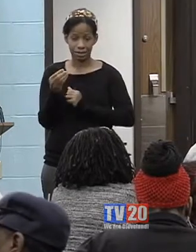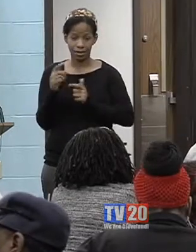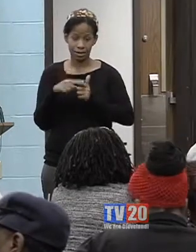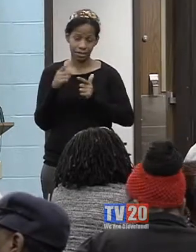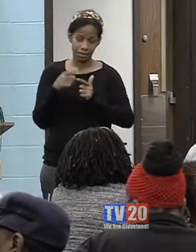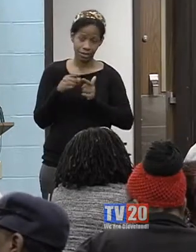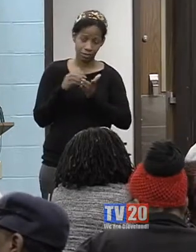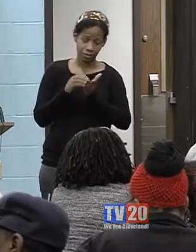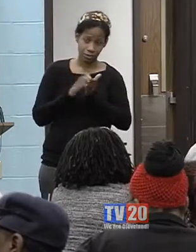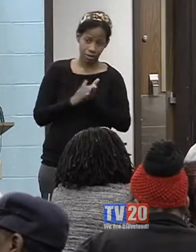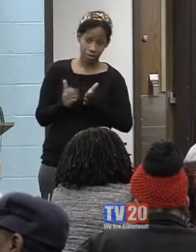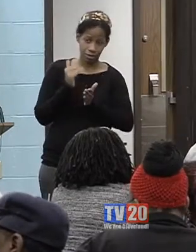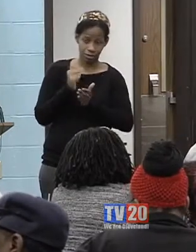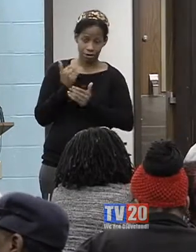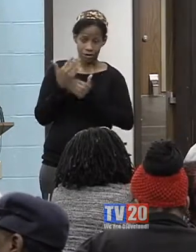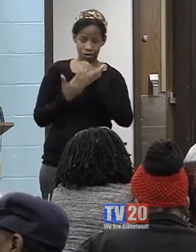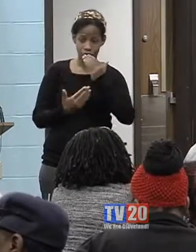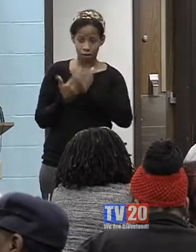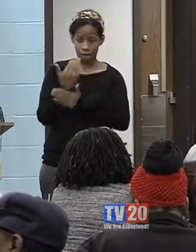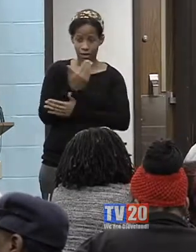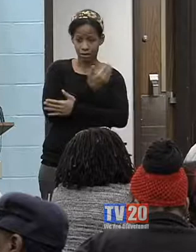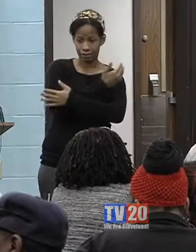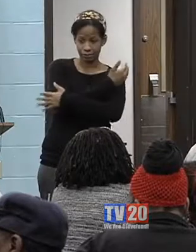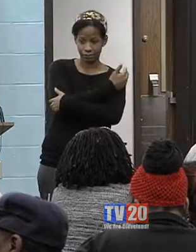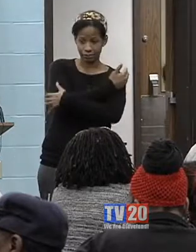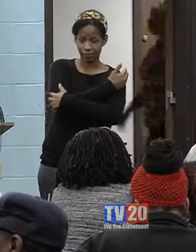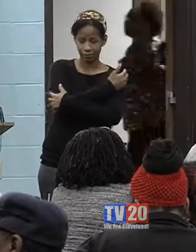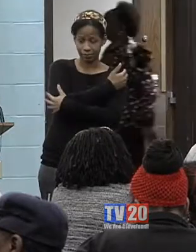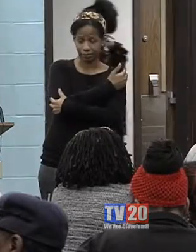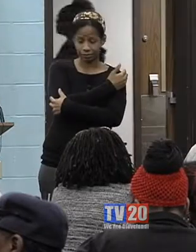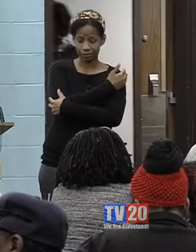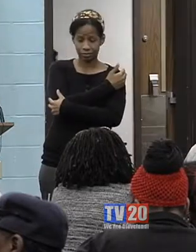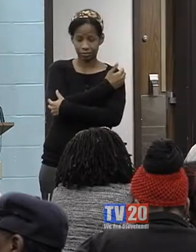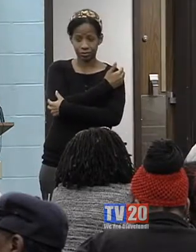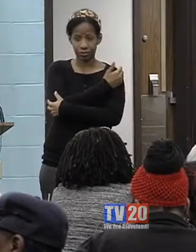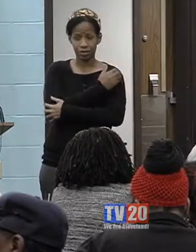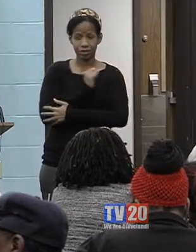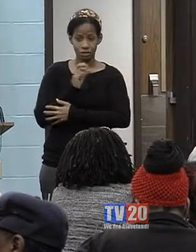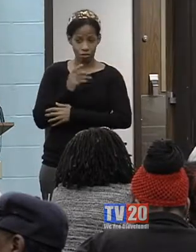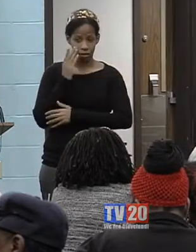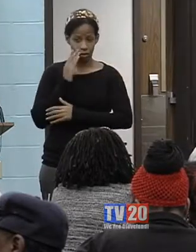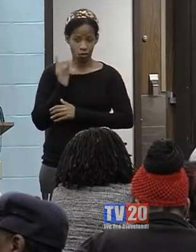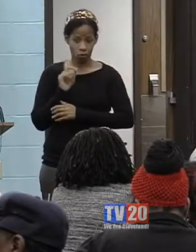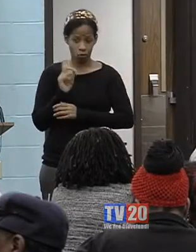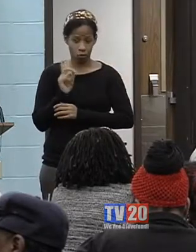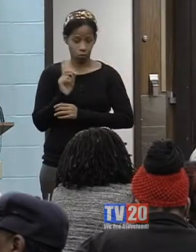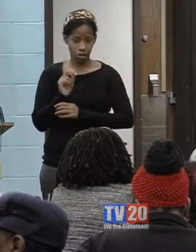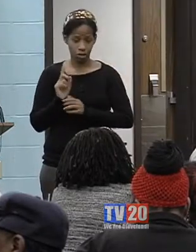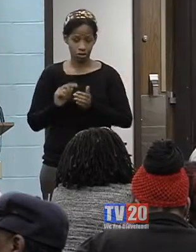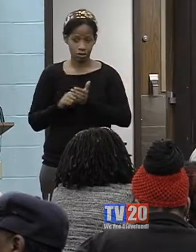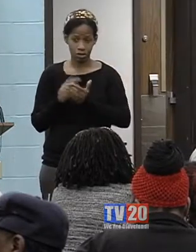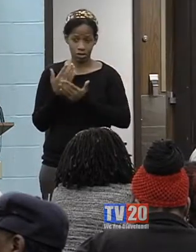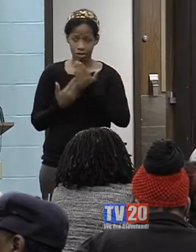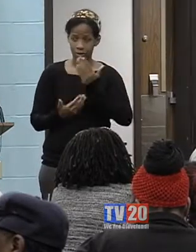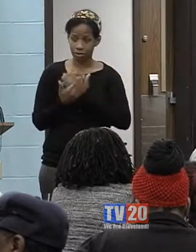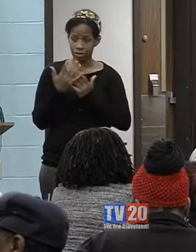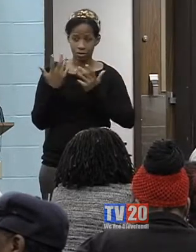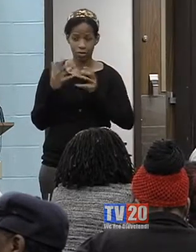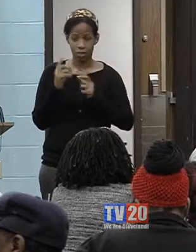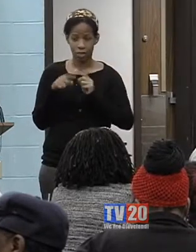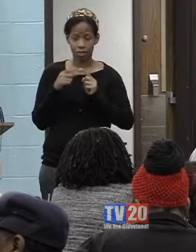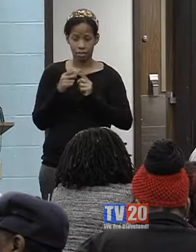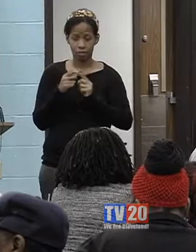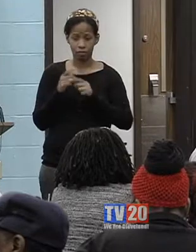then you would put the back of your hand on the back of their hand so they'll know where you are in their space, because you don't want